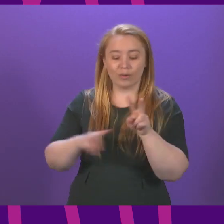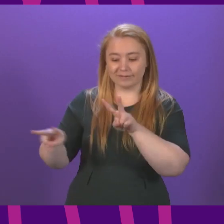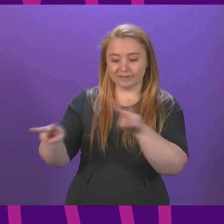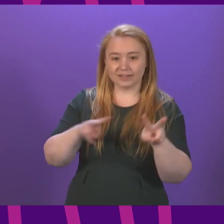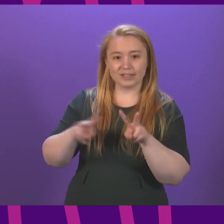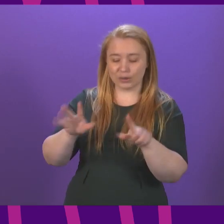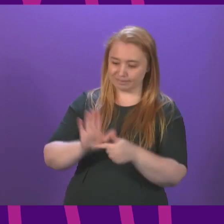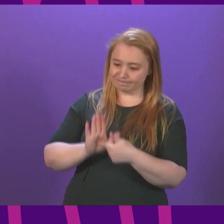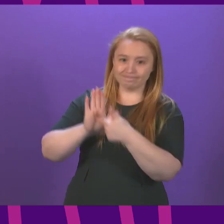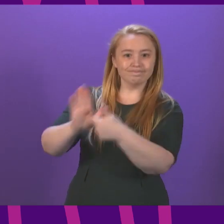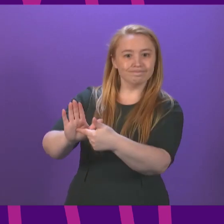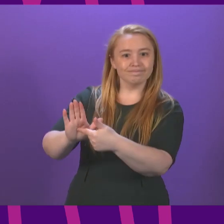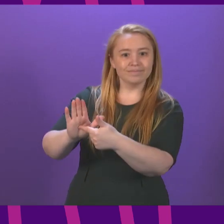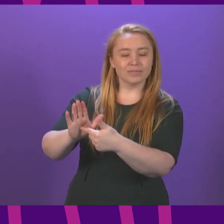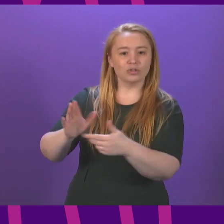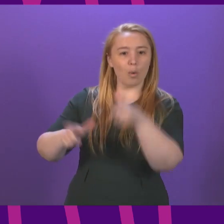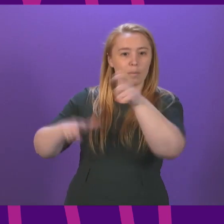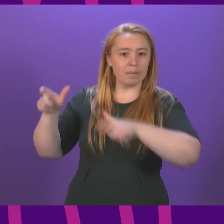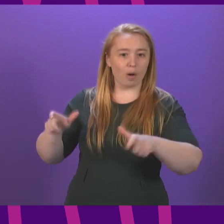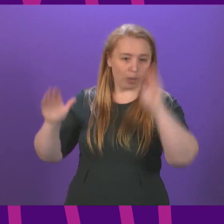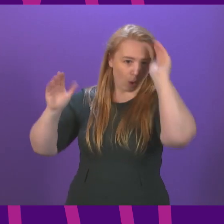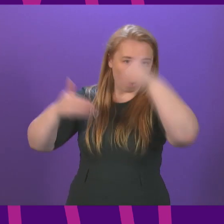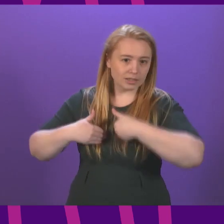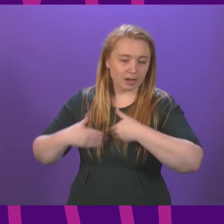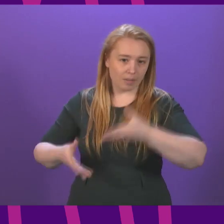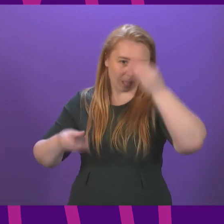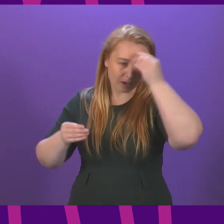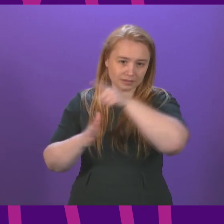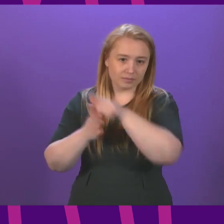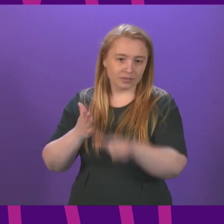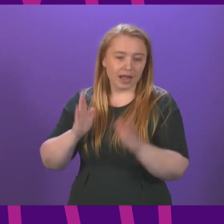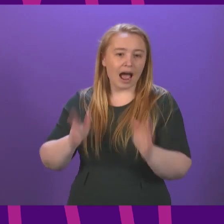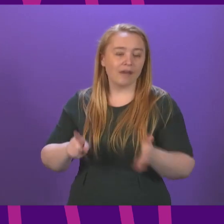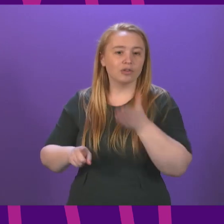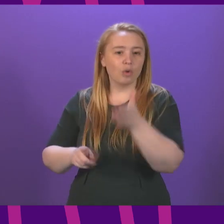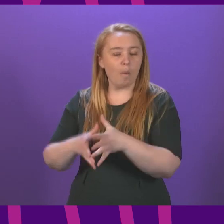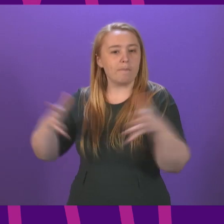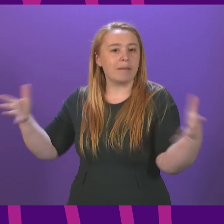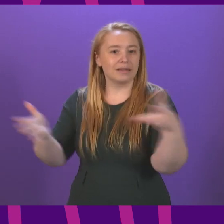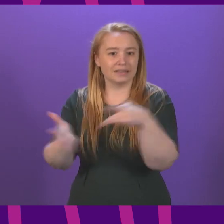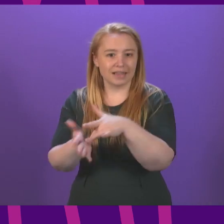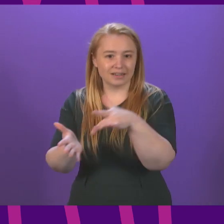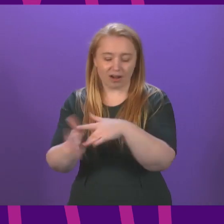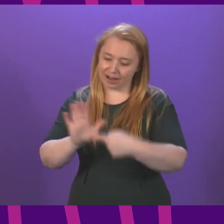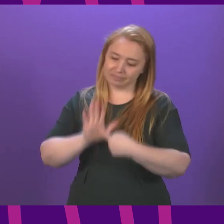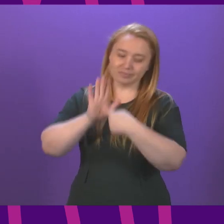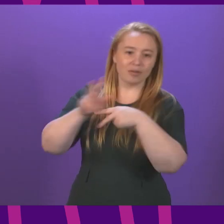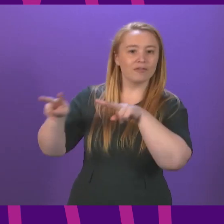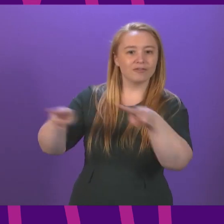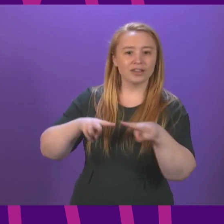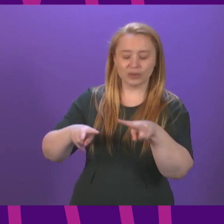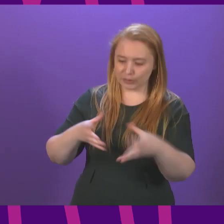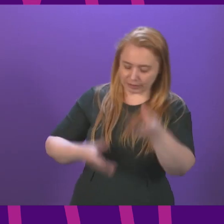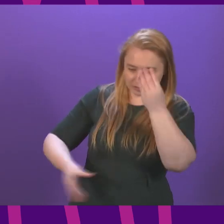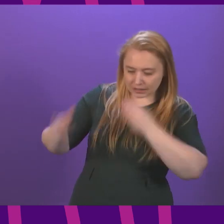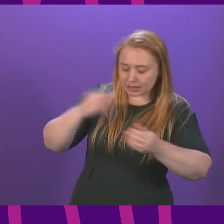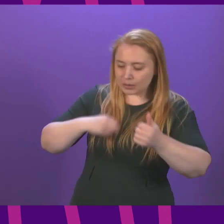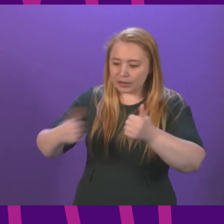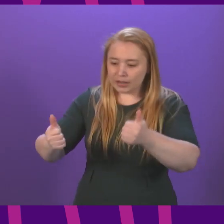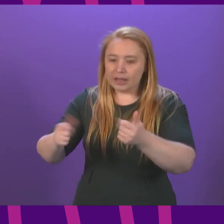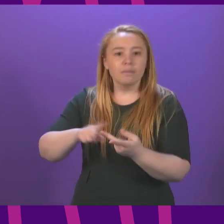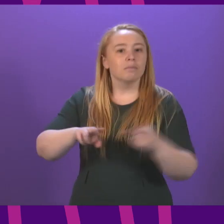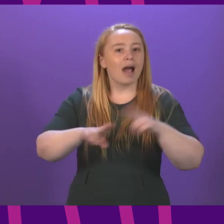with learning disabilities and autism who plan to attend a larger vaccination centre. As ever, if anyone is invited to vaccination at a location that might not